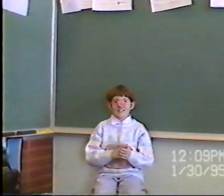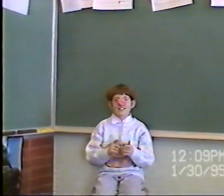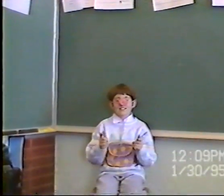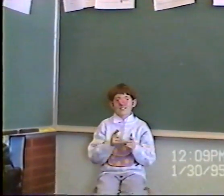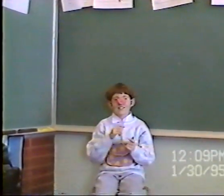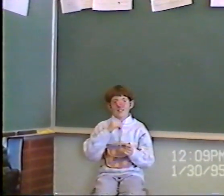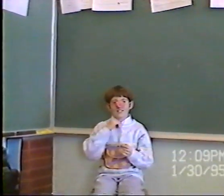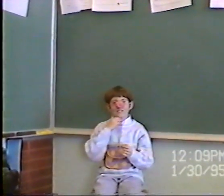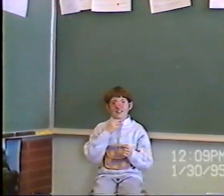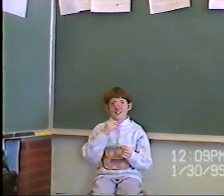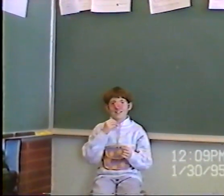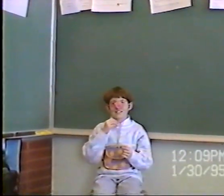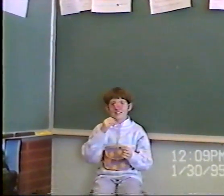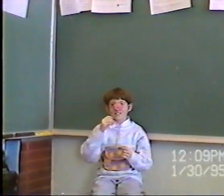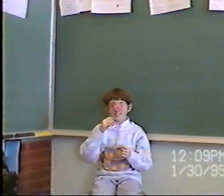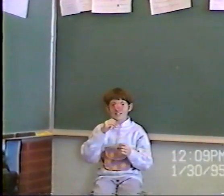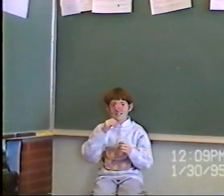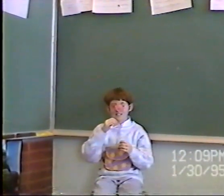This little pig.